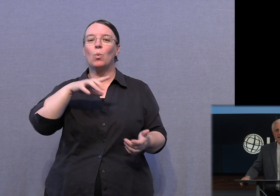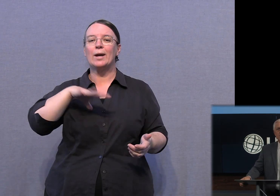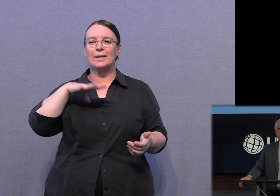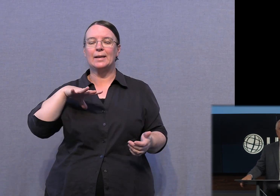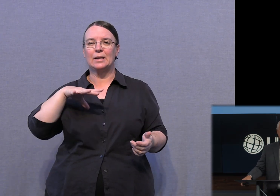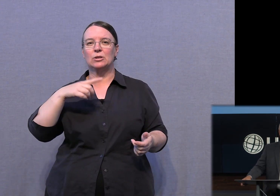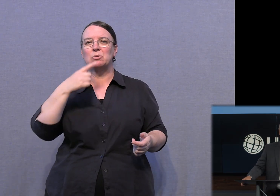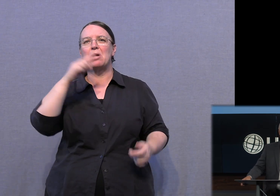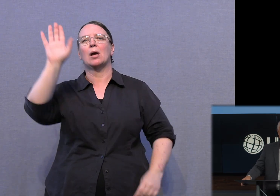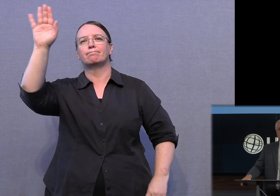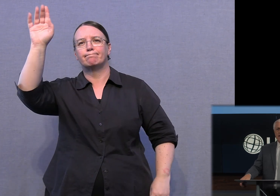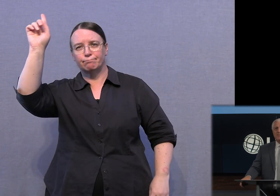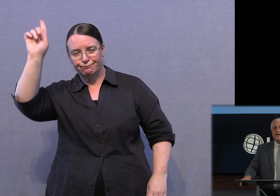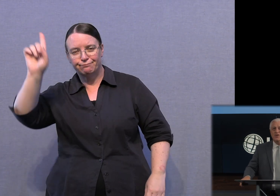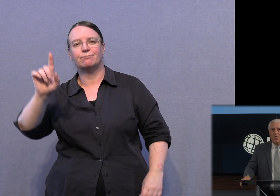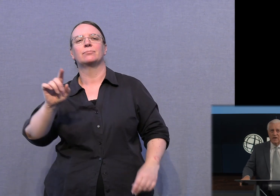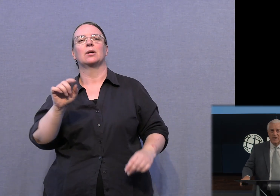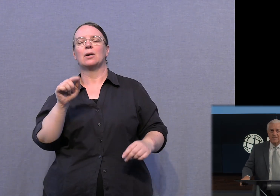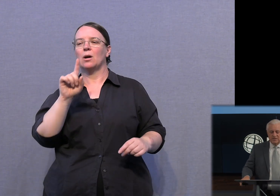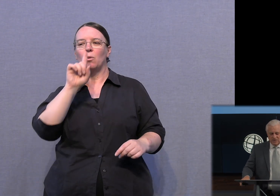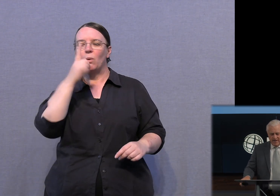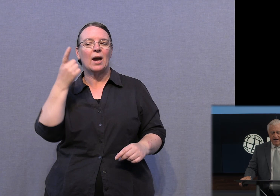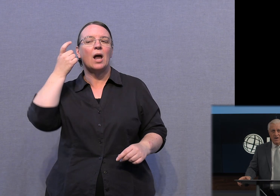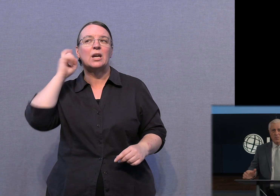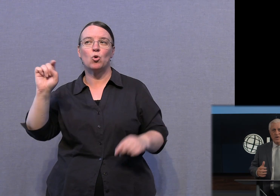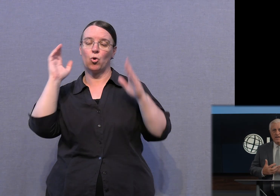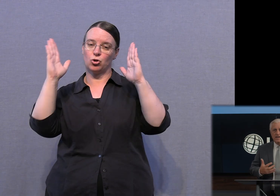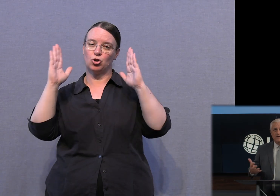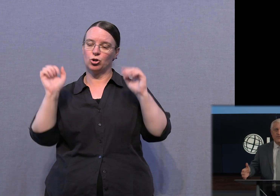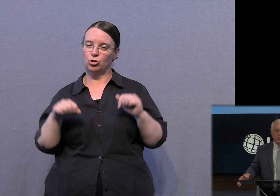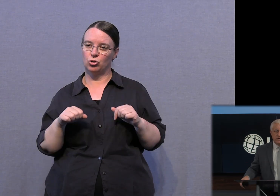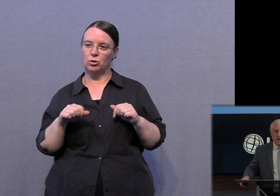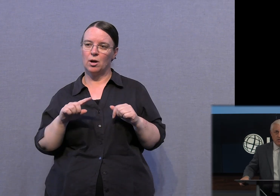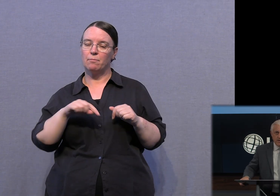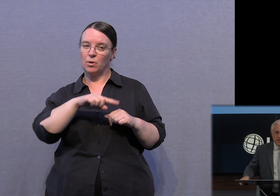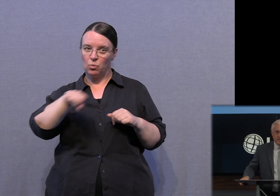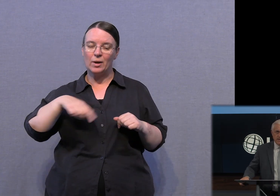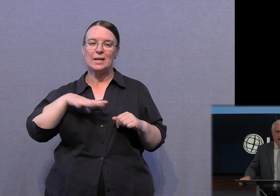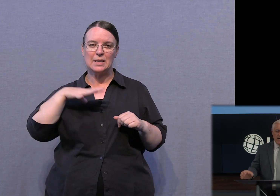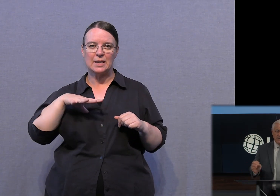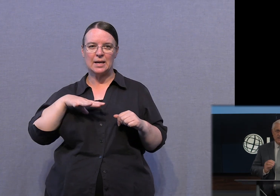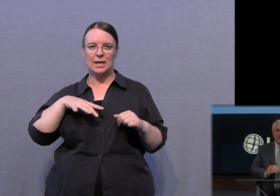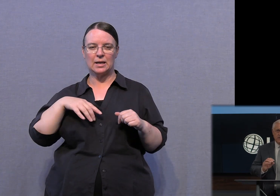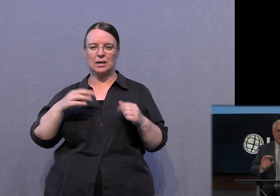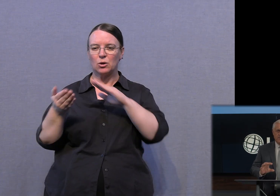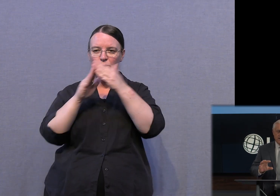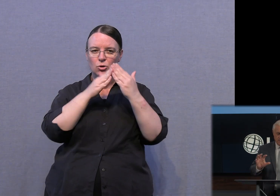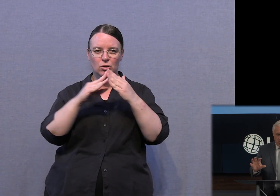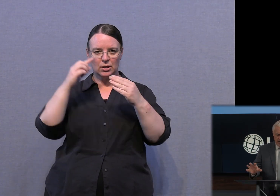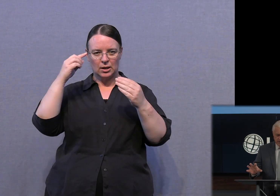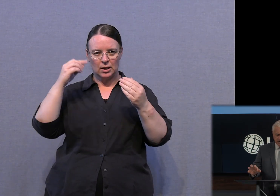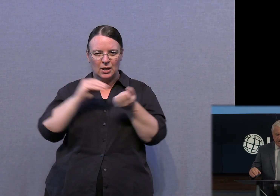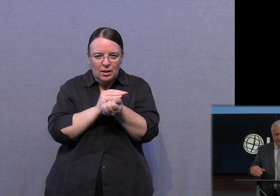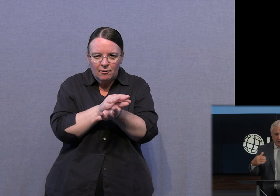church can't be left out. The church can't be ignored. But somehow we need influence in our communities, and God is giving us